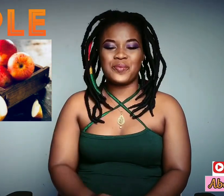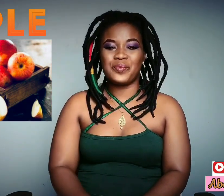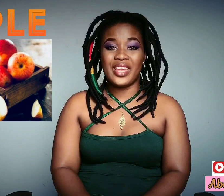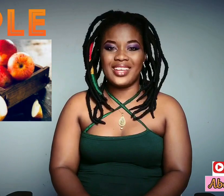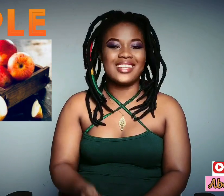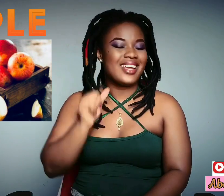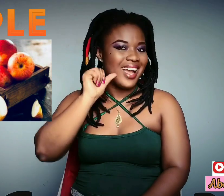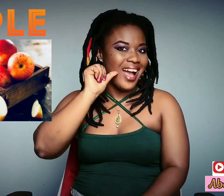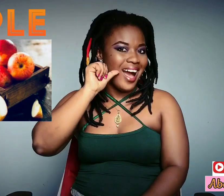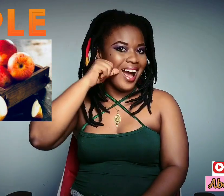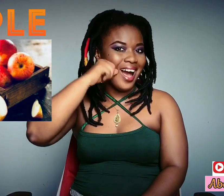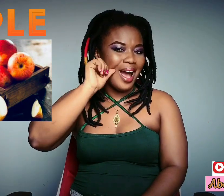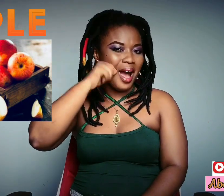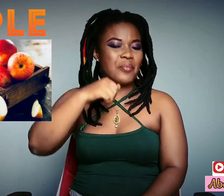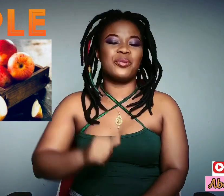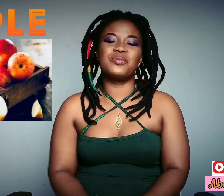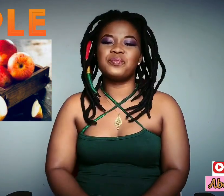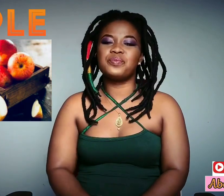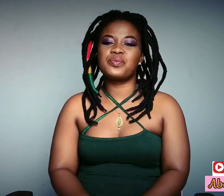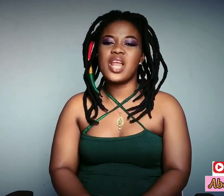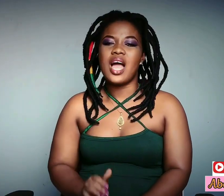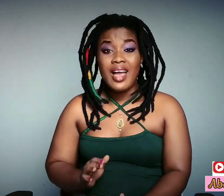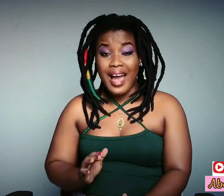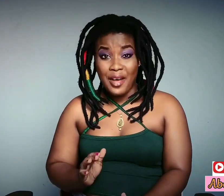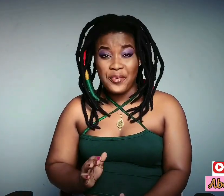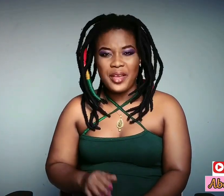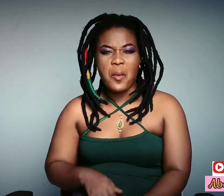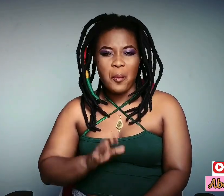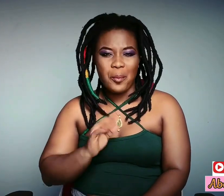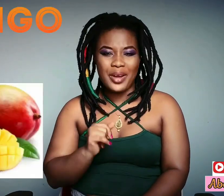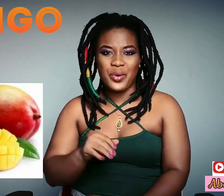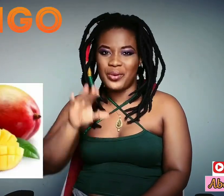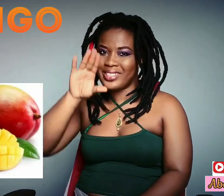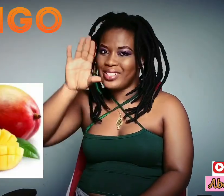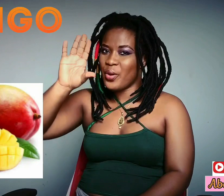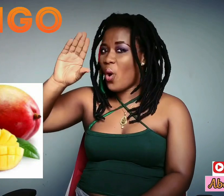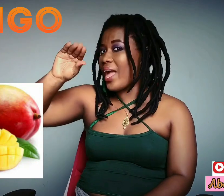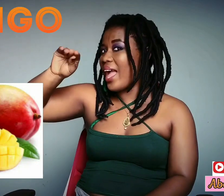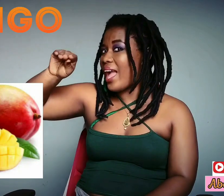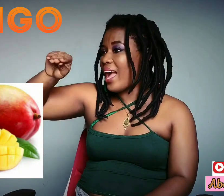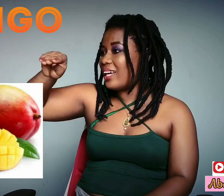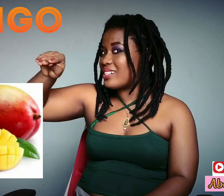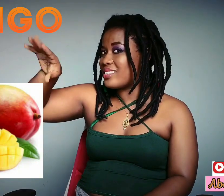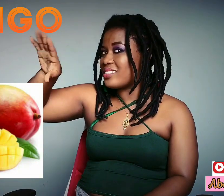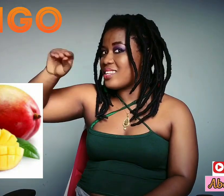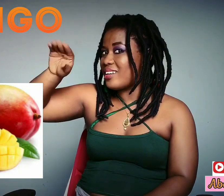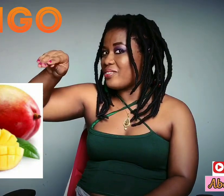Apple. Yeah? Apple. Afe mango. Bear and